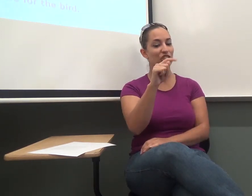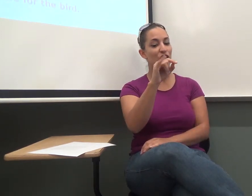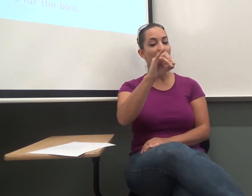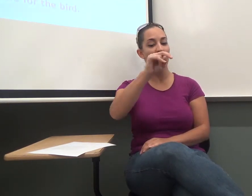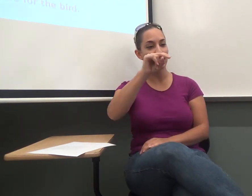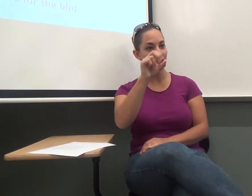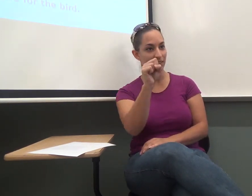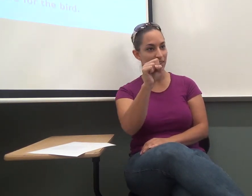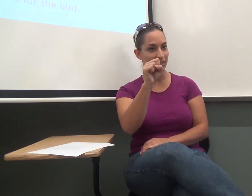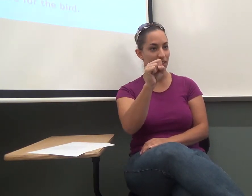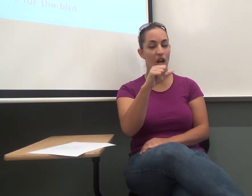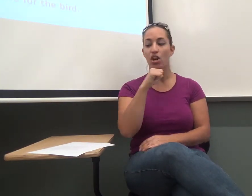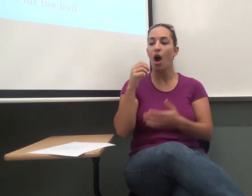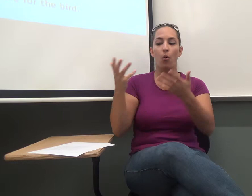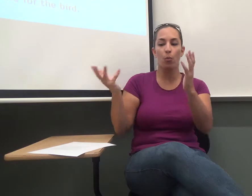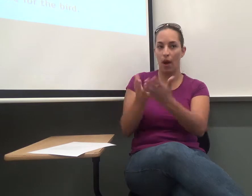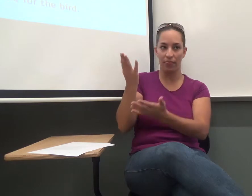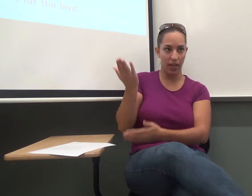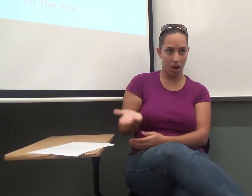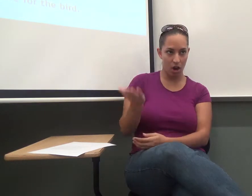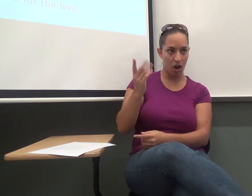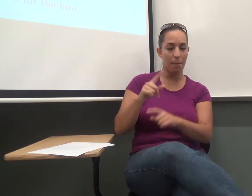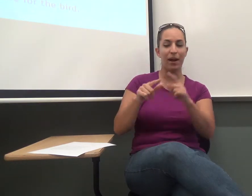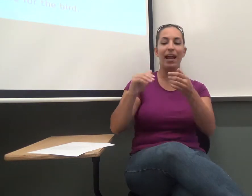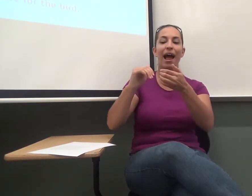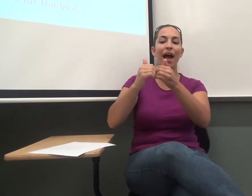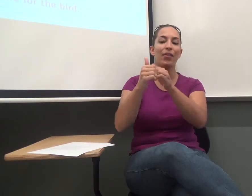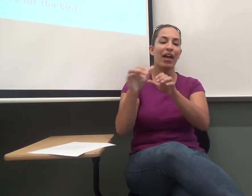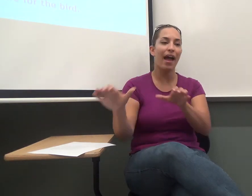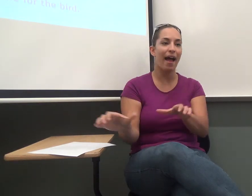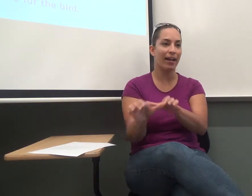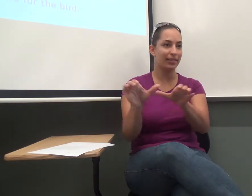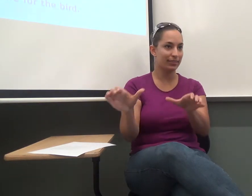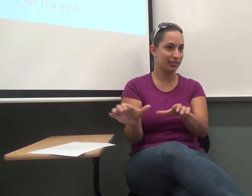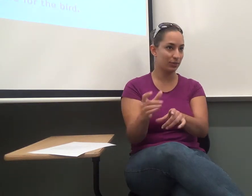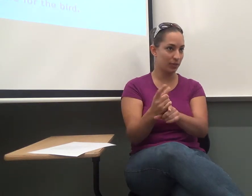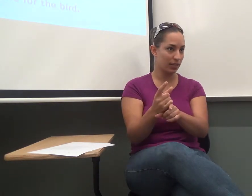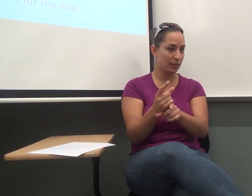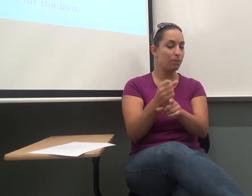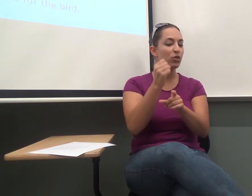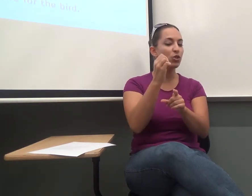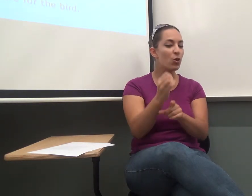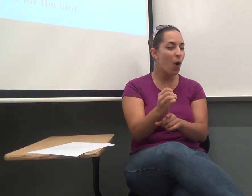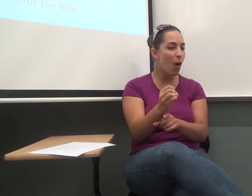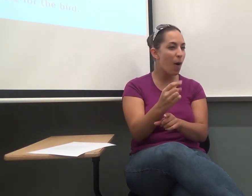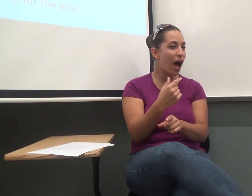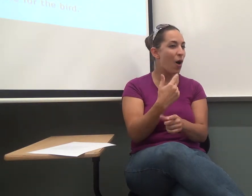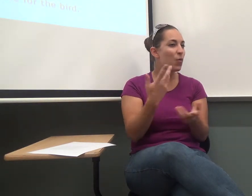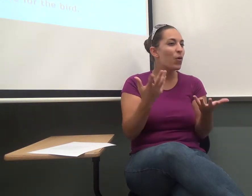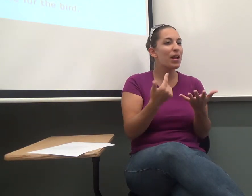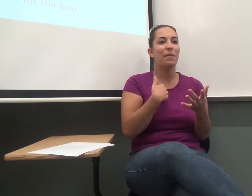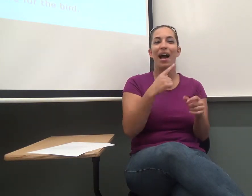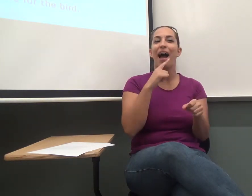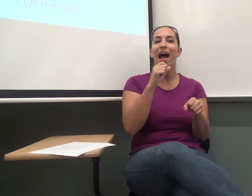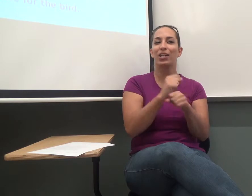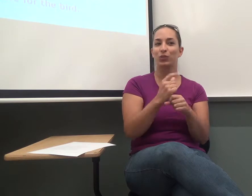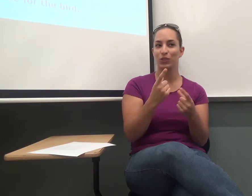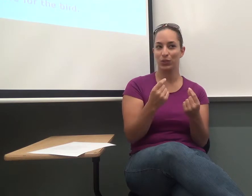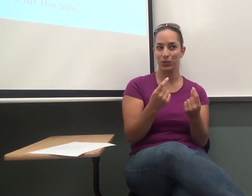describing what they are, I'm describing how they're acting. So what am I actually doing? I'm offering which kind of word? What